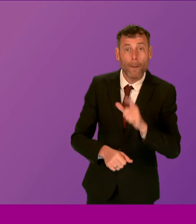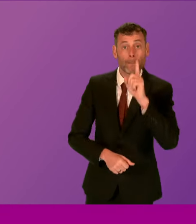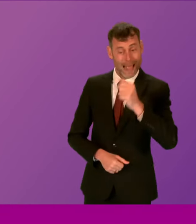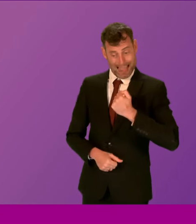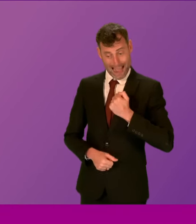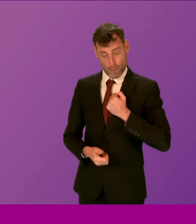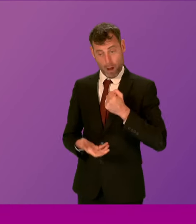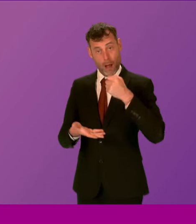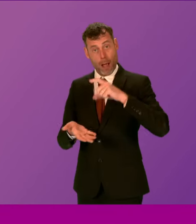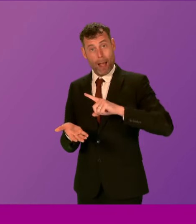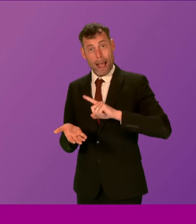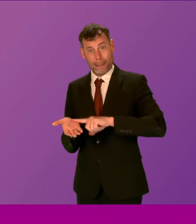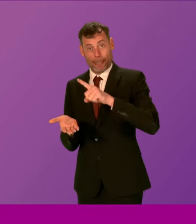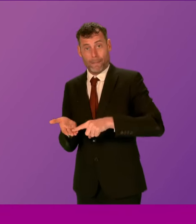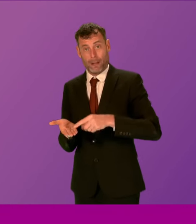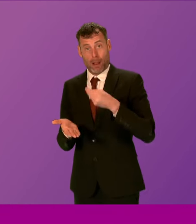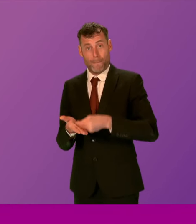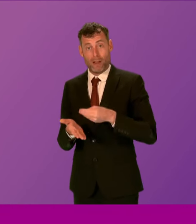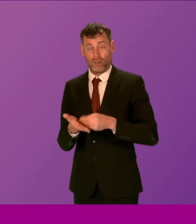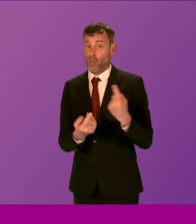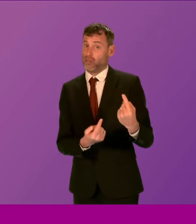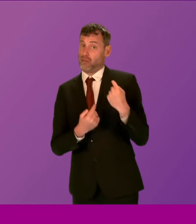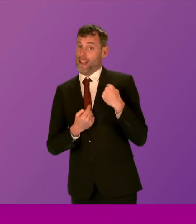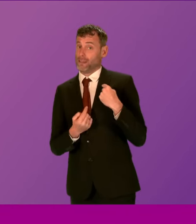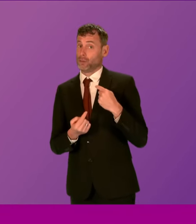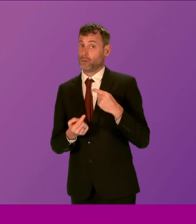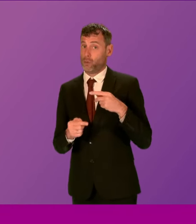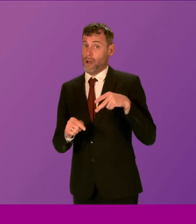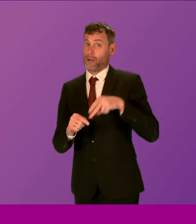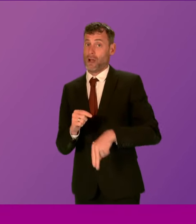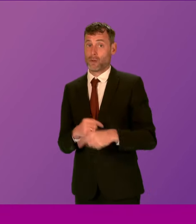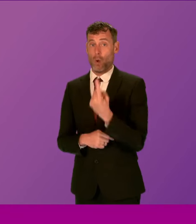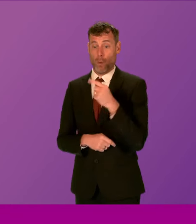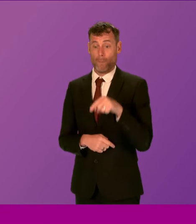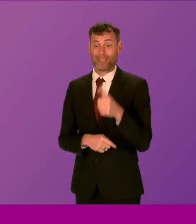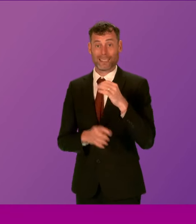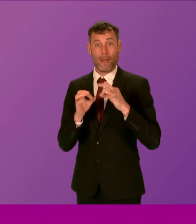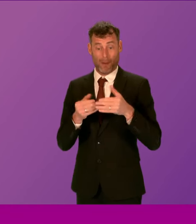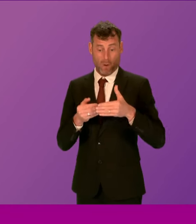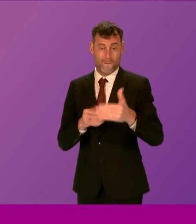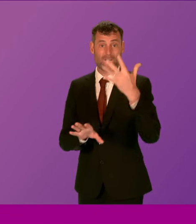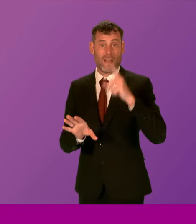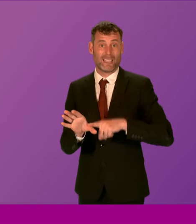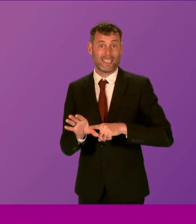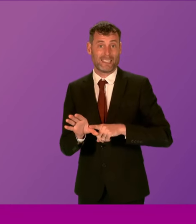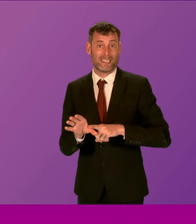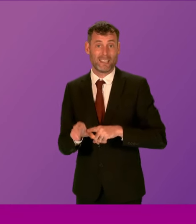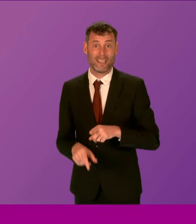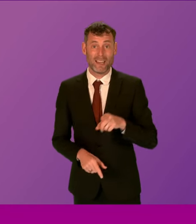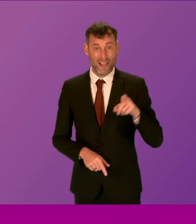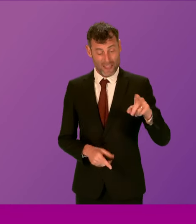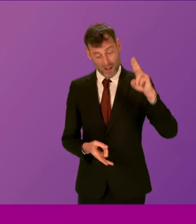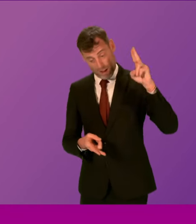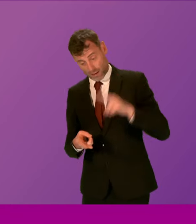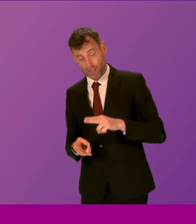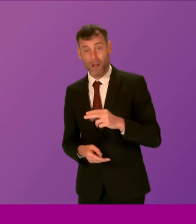budget, capital budget, or threatening to cut it by 1.6 billion over the next five years. They've cut financial transactions by 62 percent,